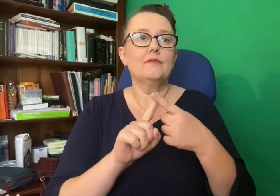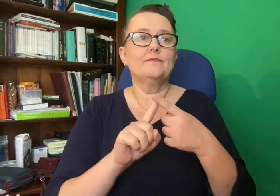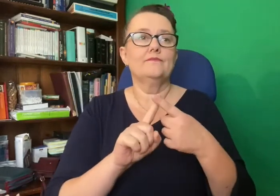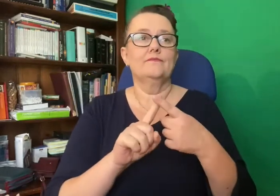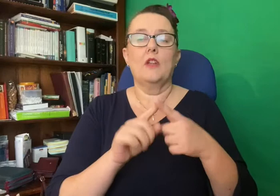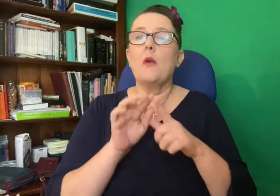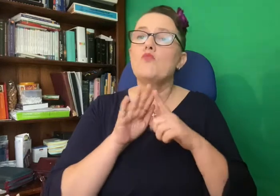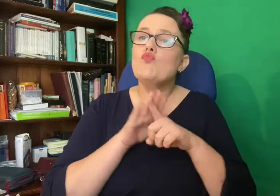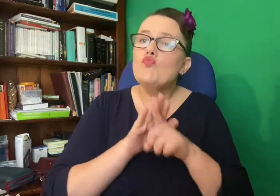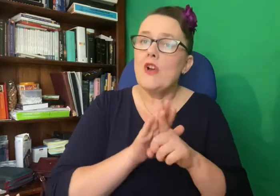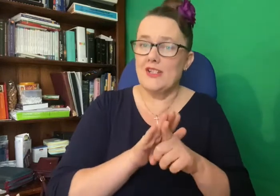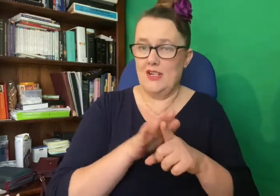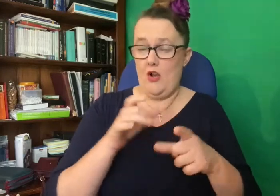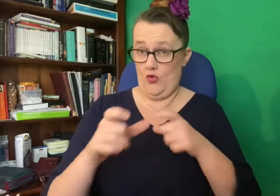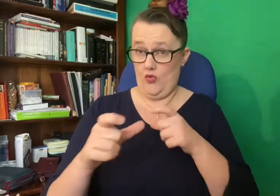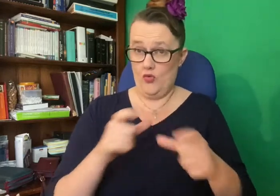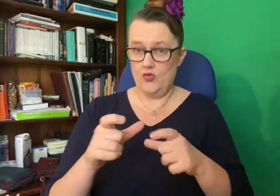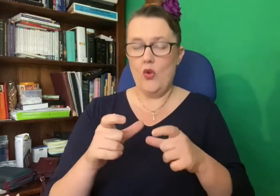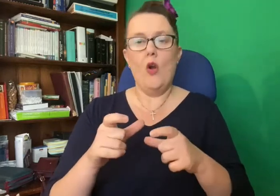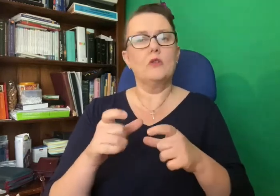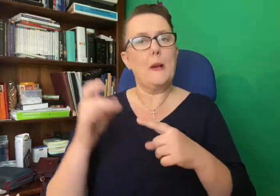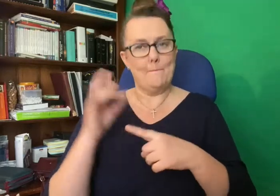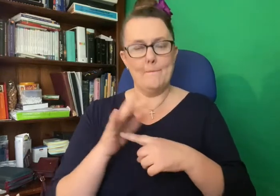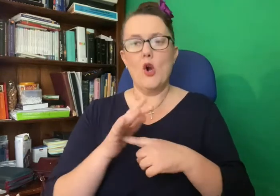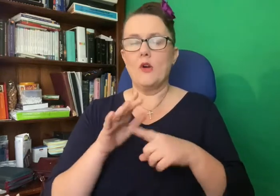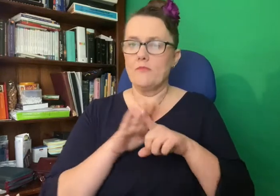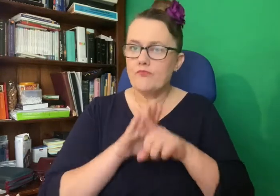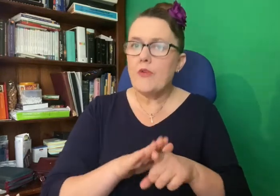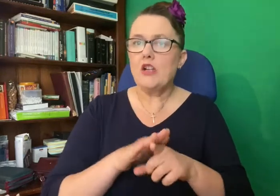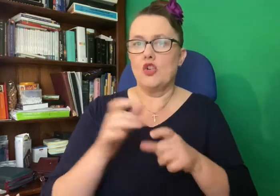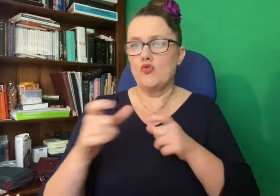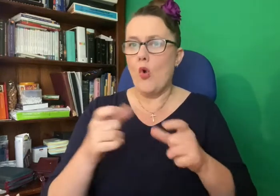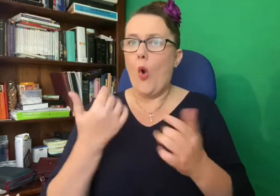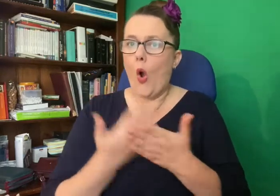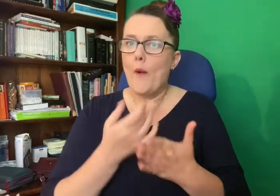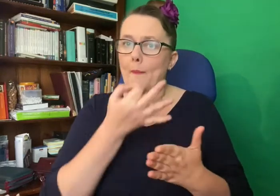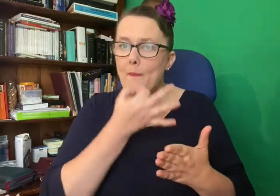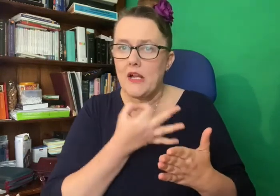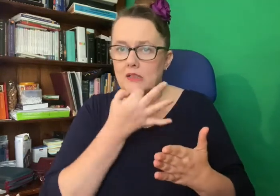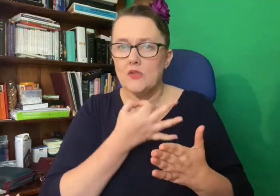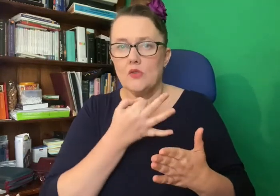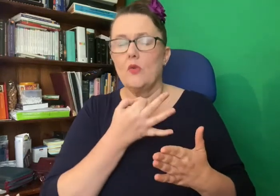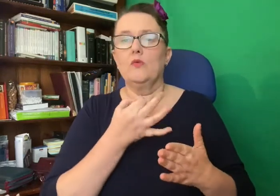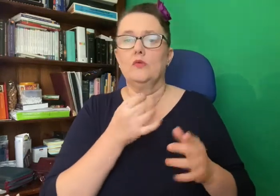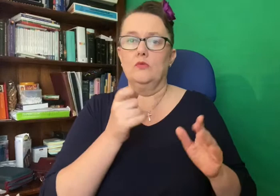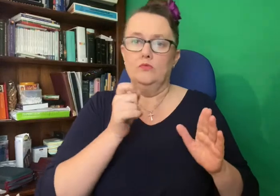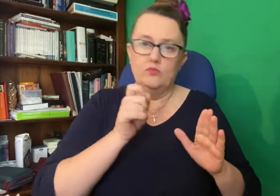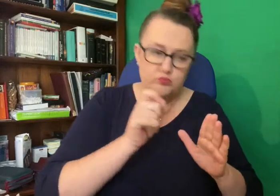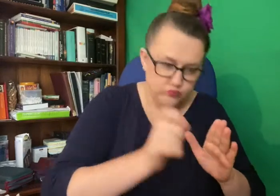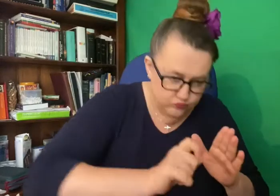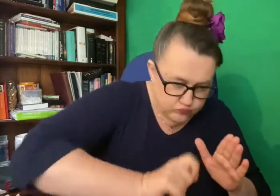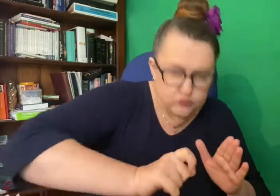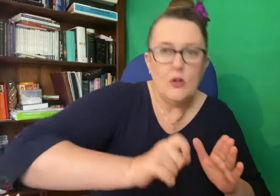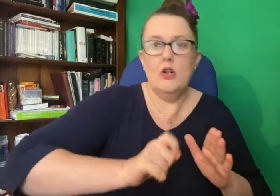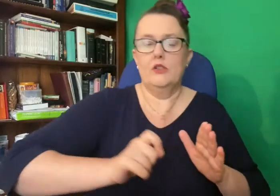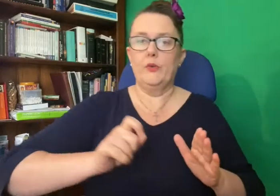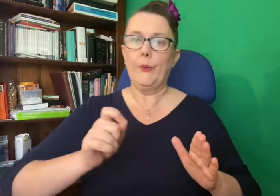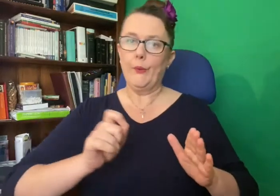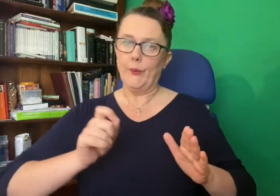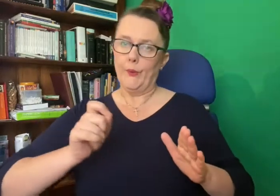The first one is pressure control. It's very important to learn how to control the pressure of your